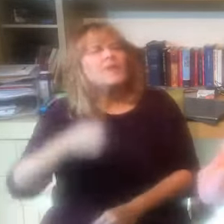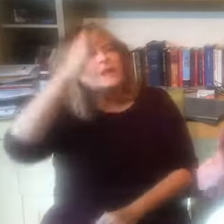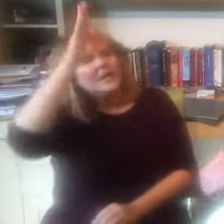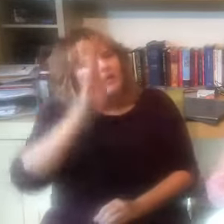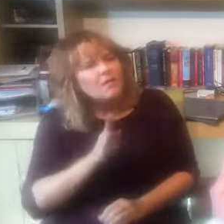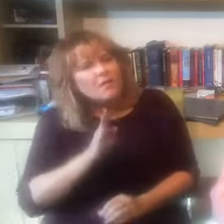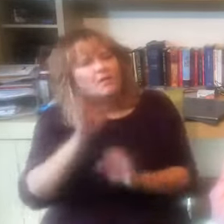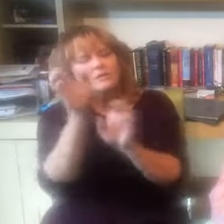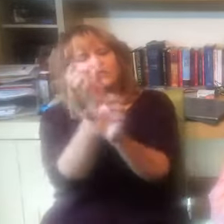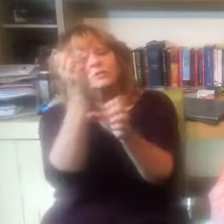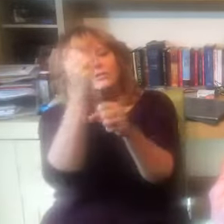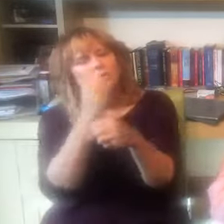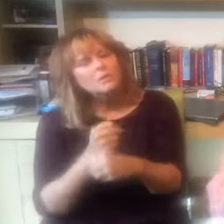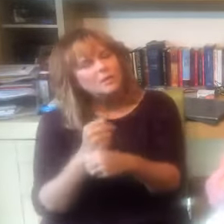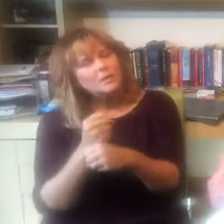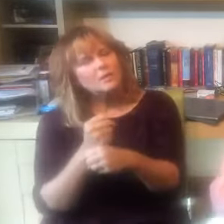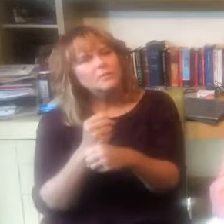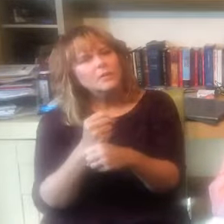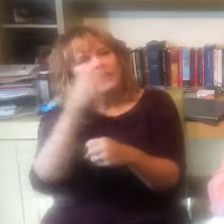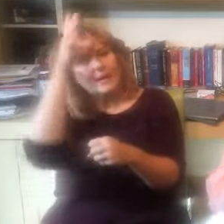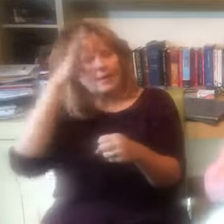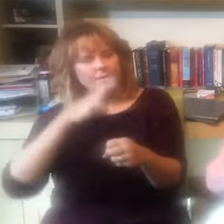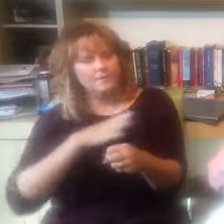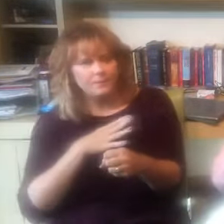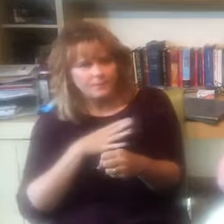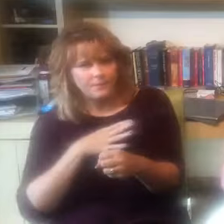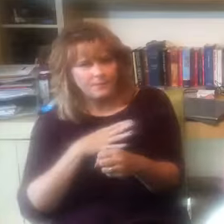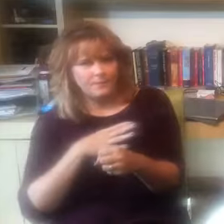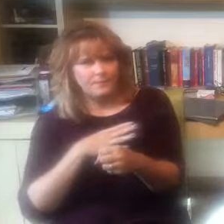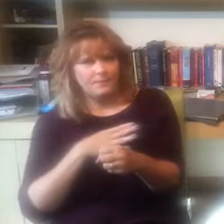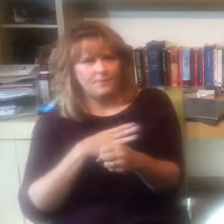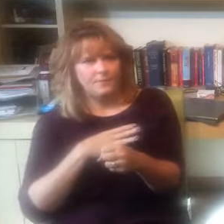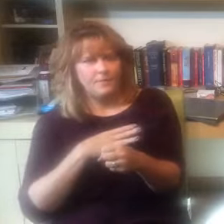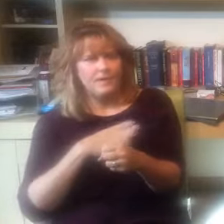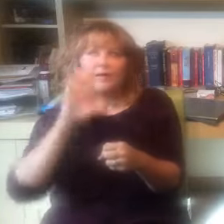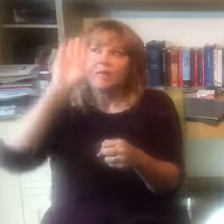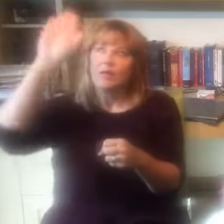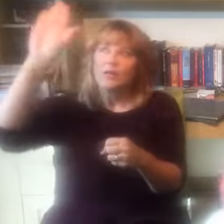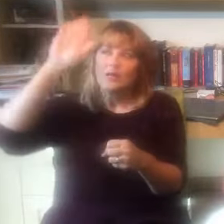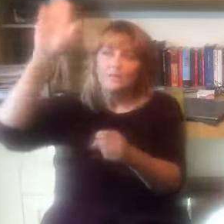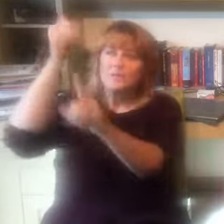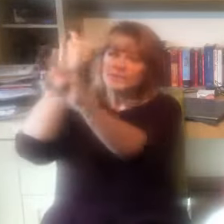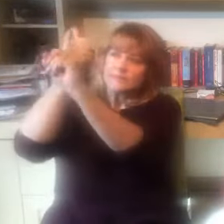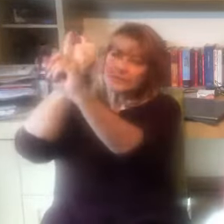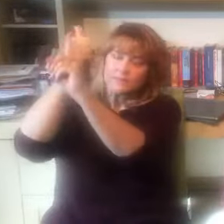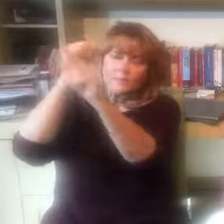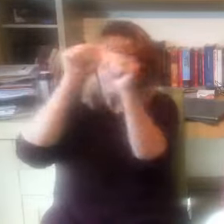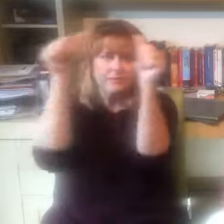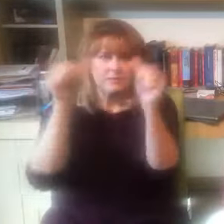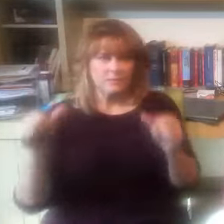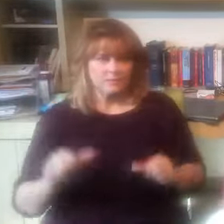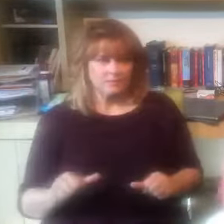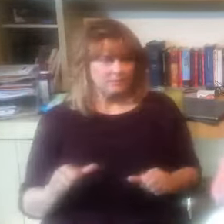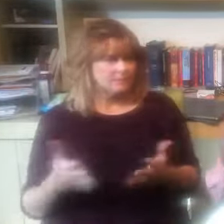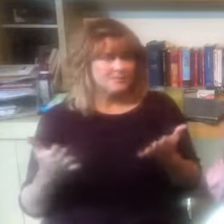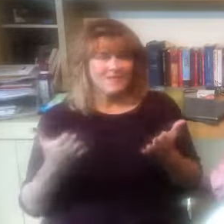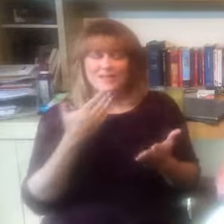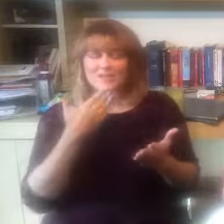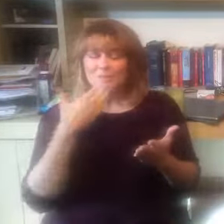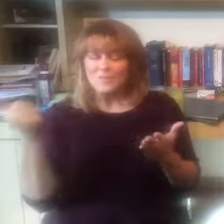God created man in his own image, in his image. That's a